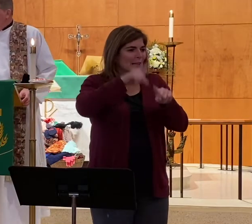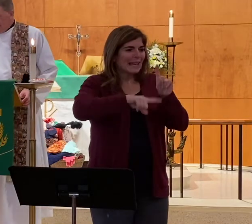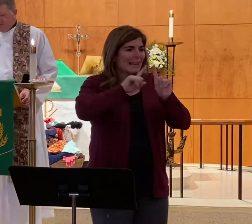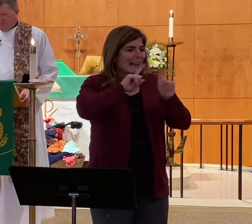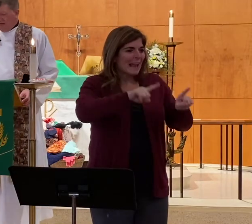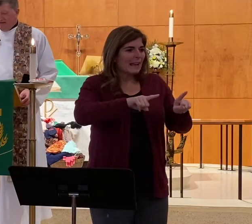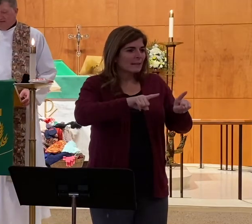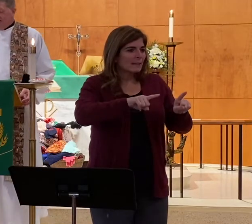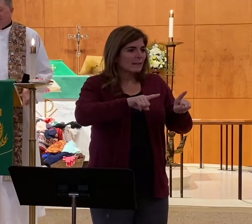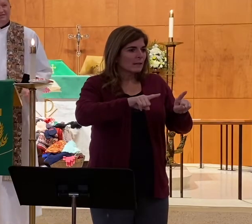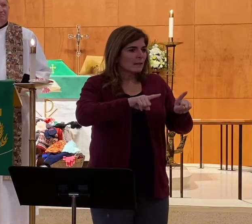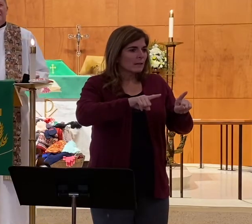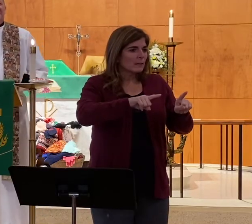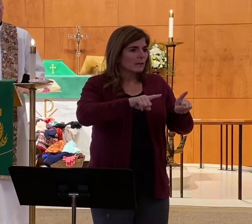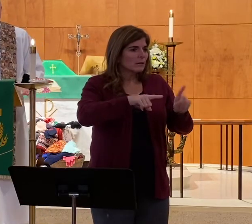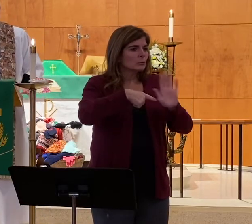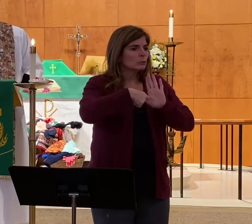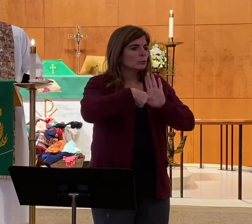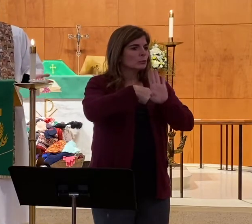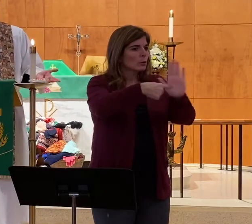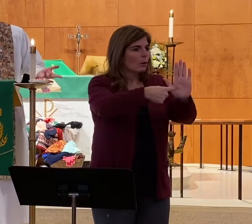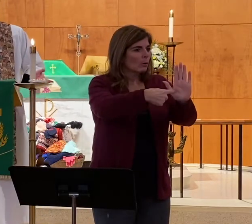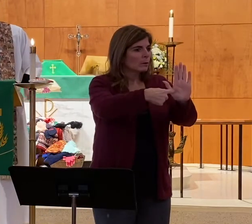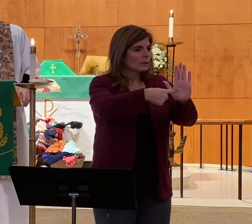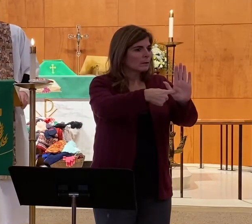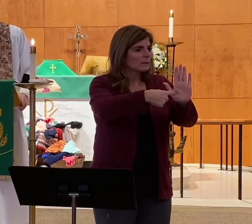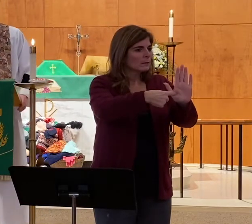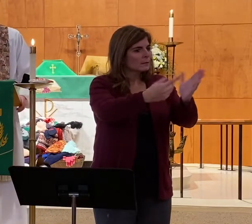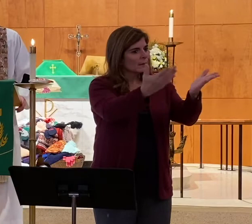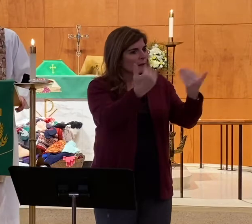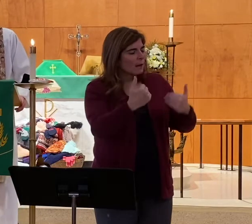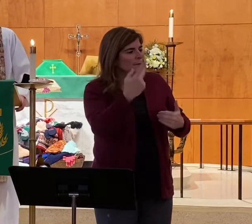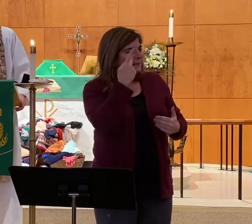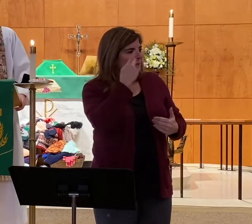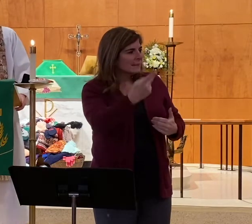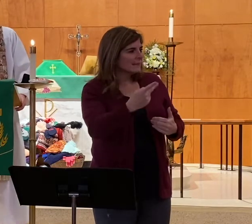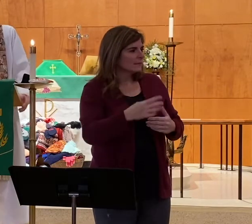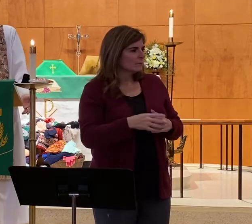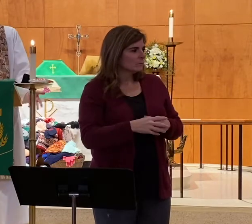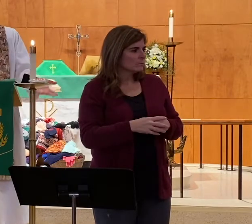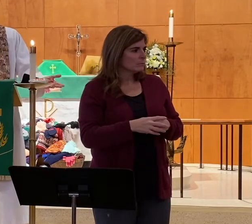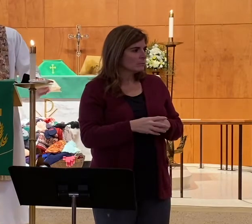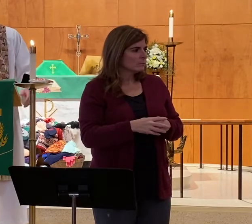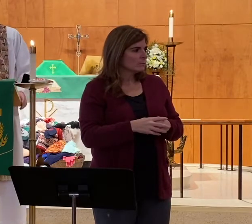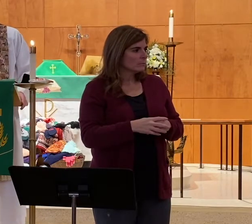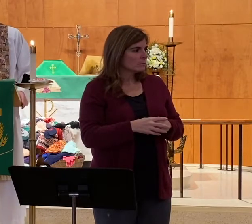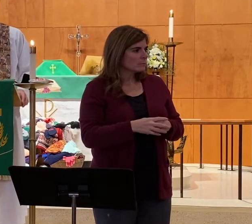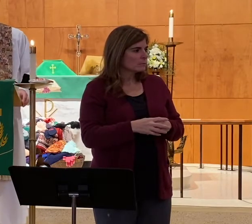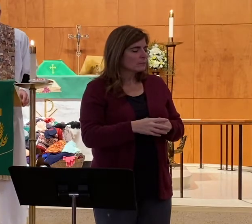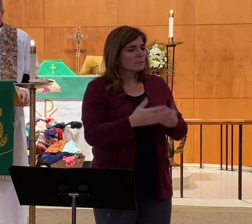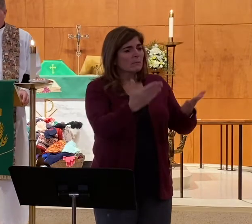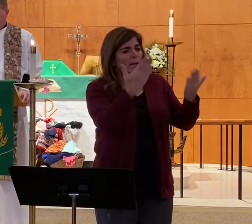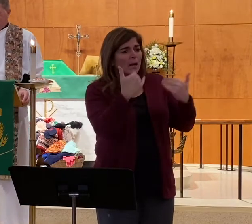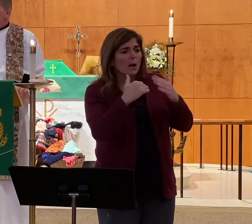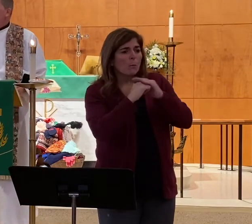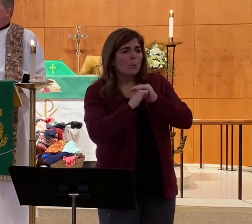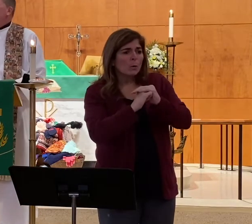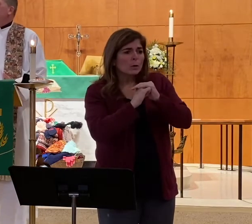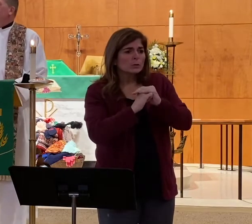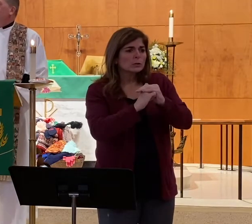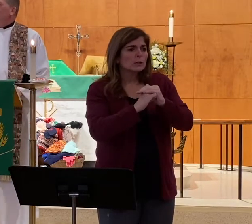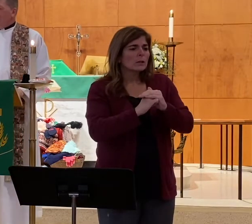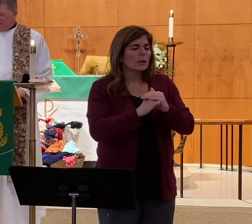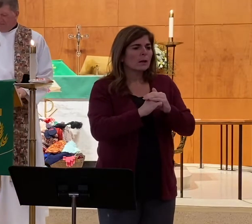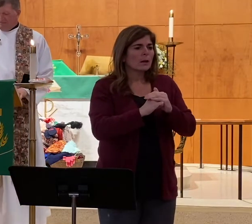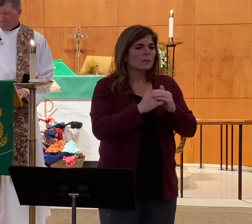if our best reply is just simply, come and see. Bring them to a worship service and make